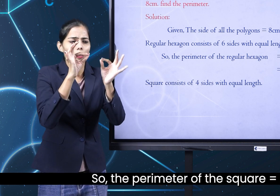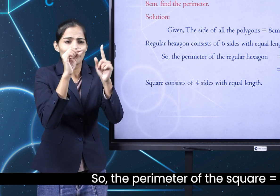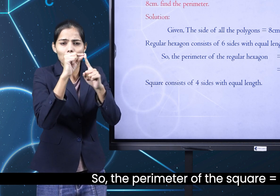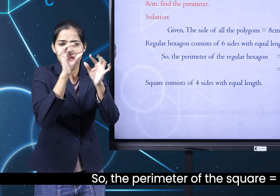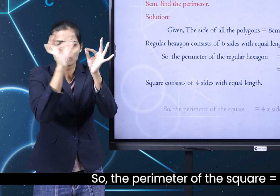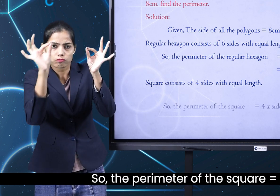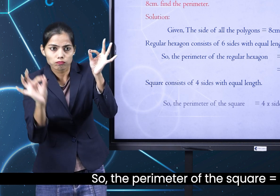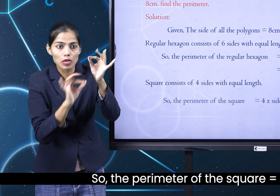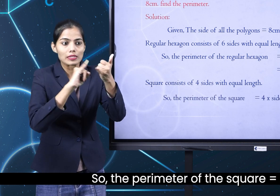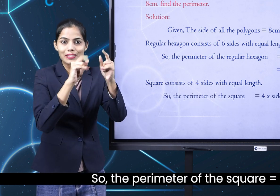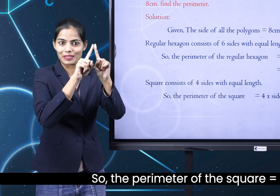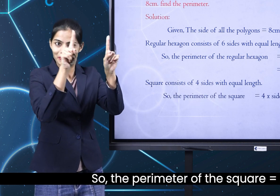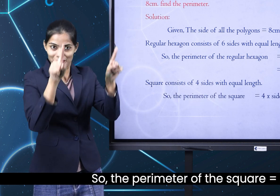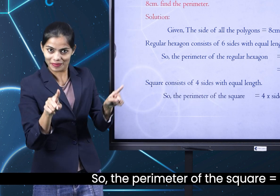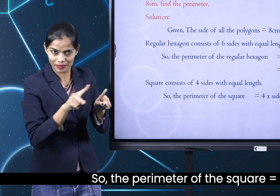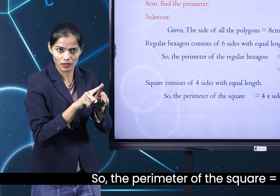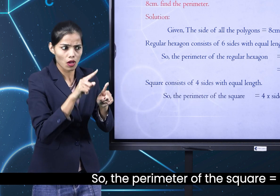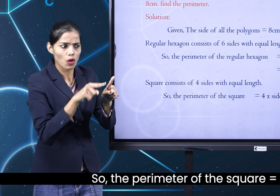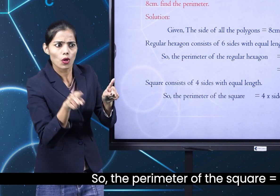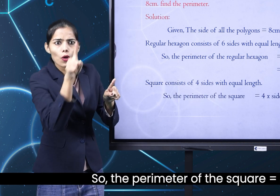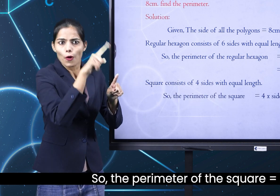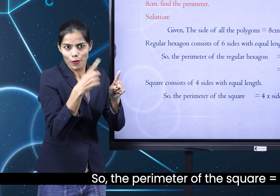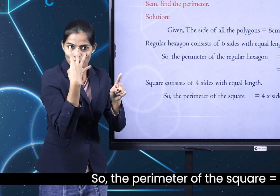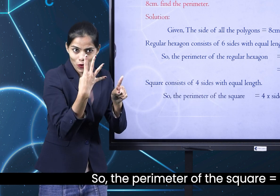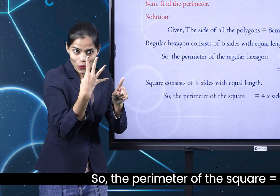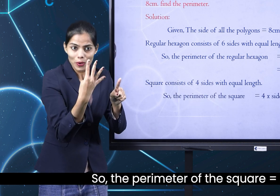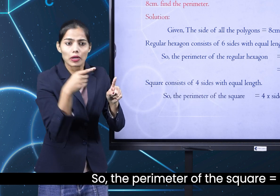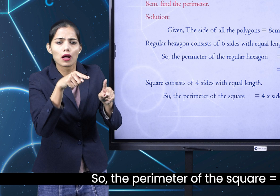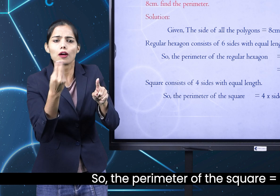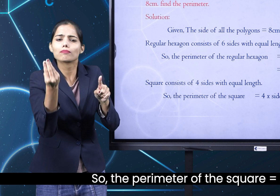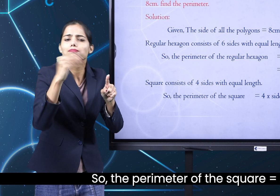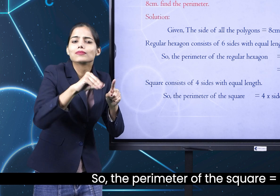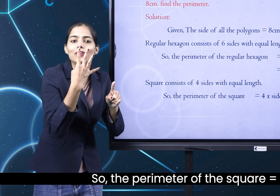So, the perimeter of the square is equal to 4 into side length